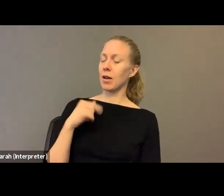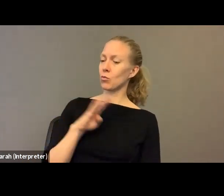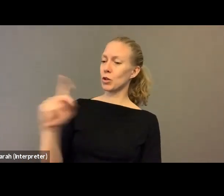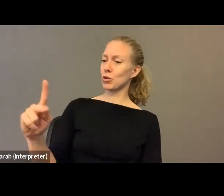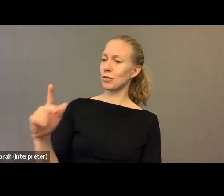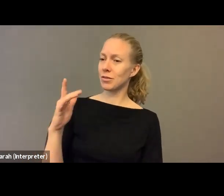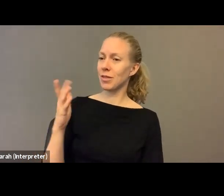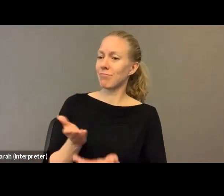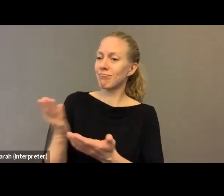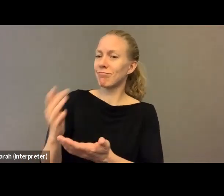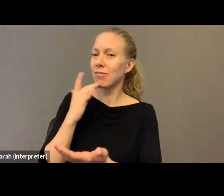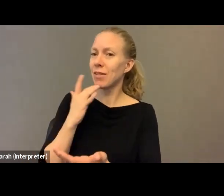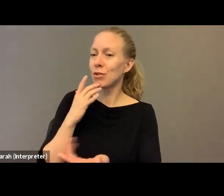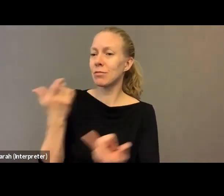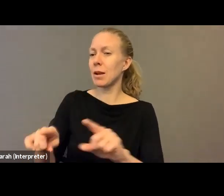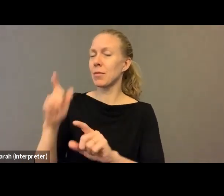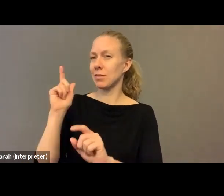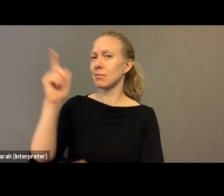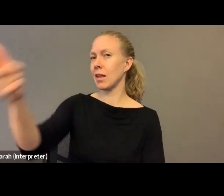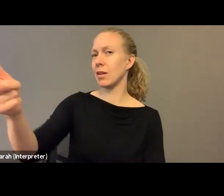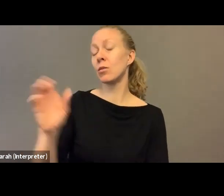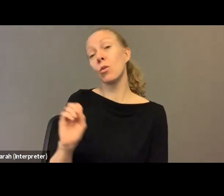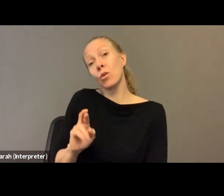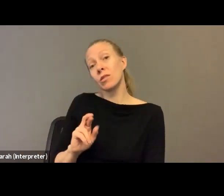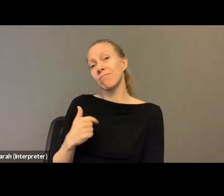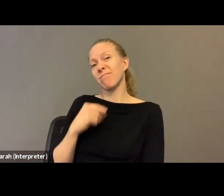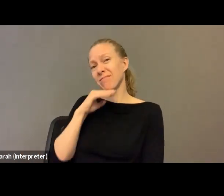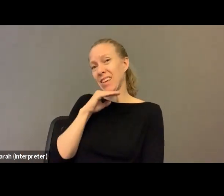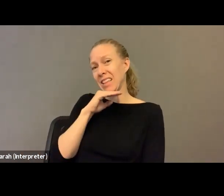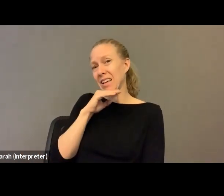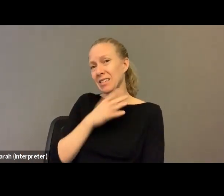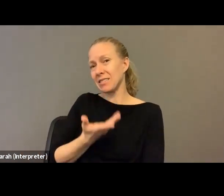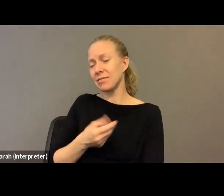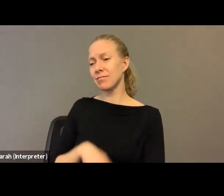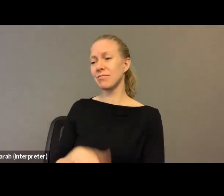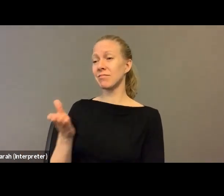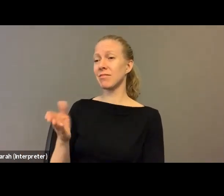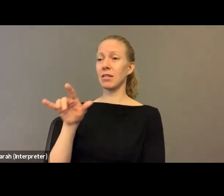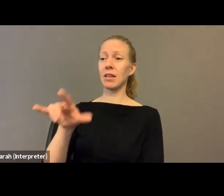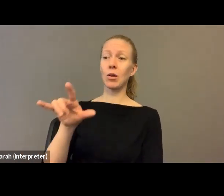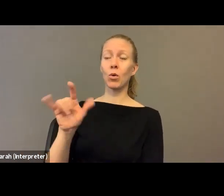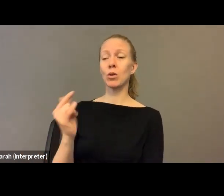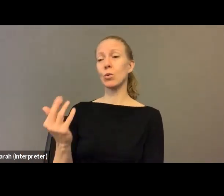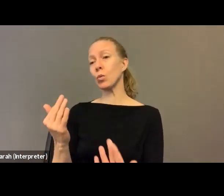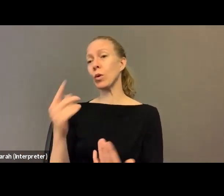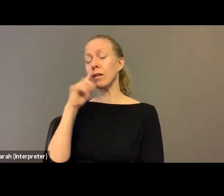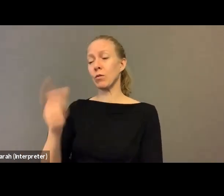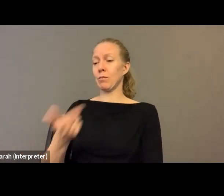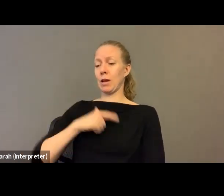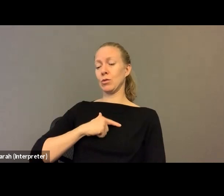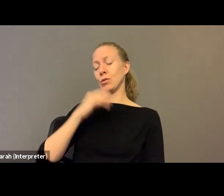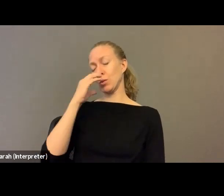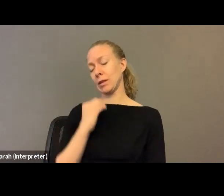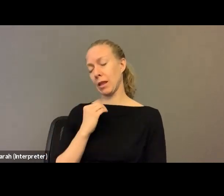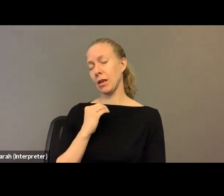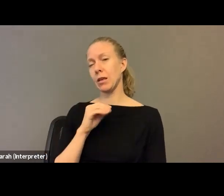later. Or I lied at the airport, waiting for my turn to sleep, like a